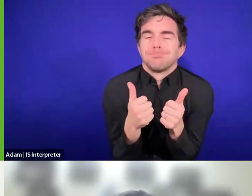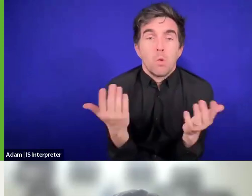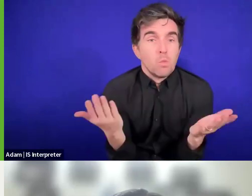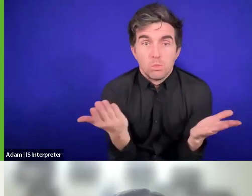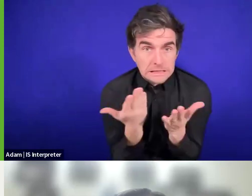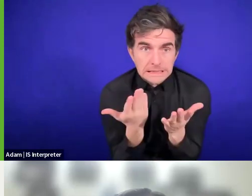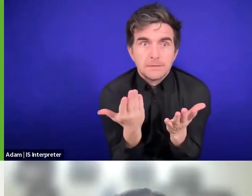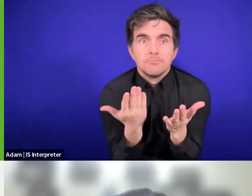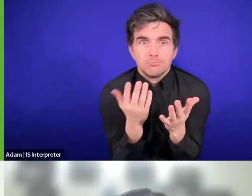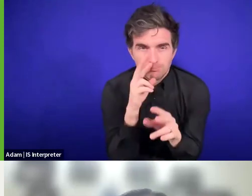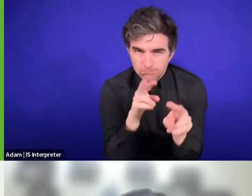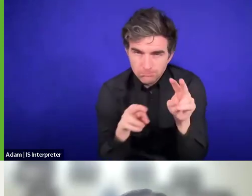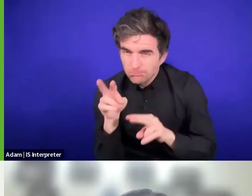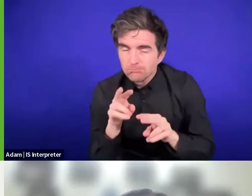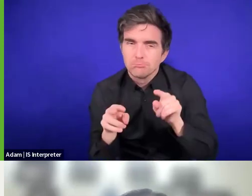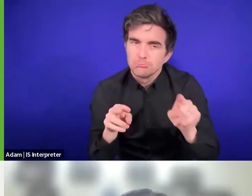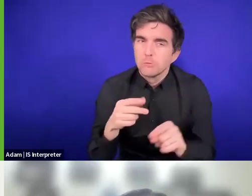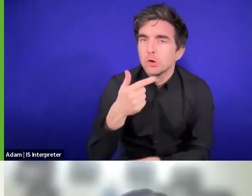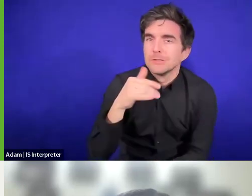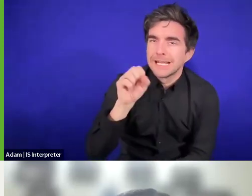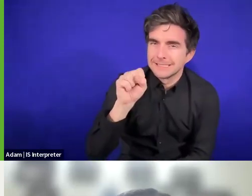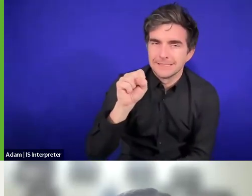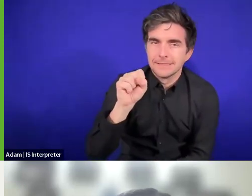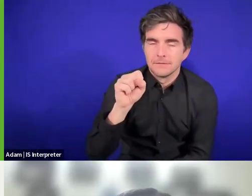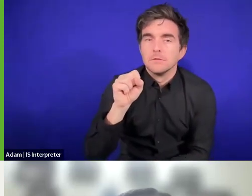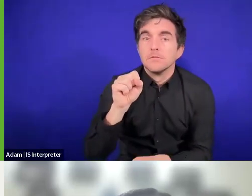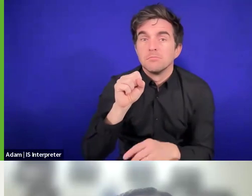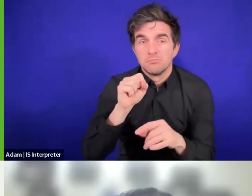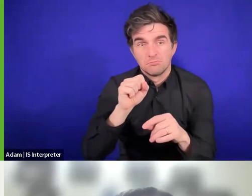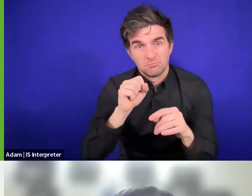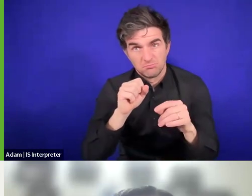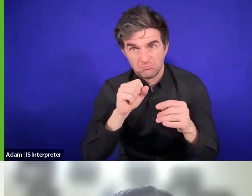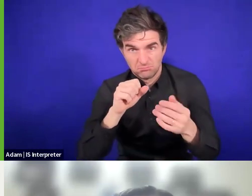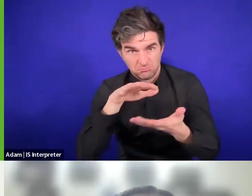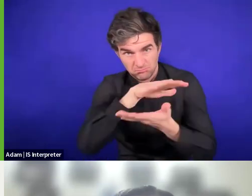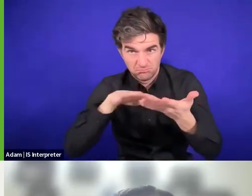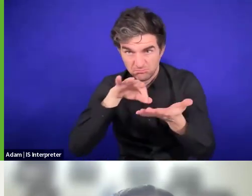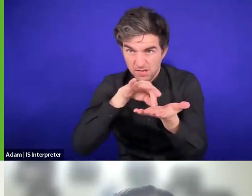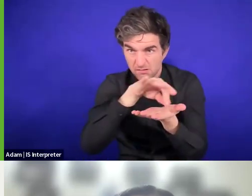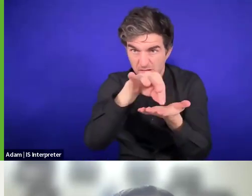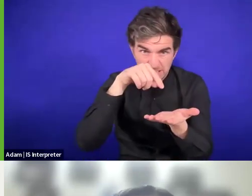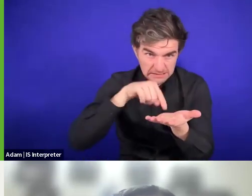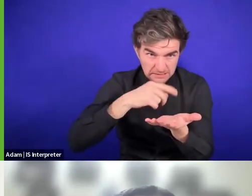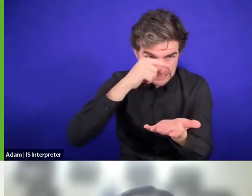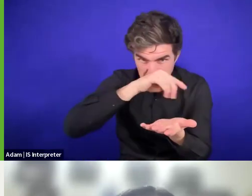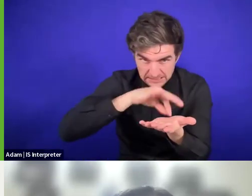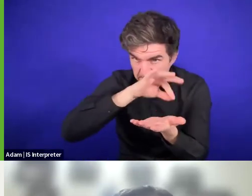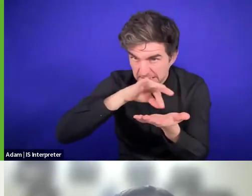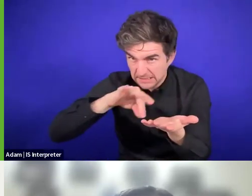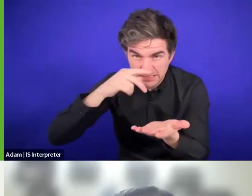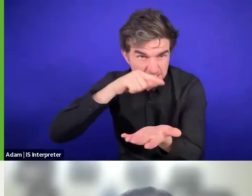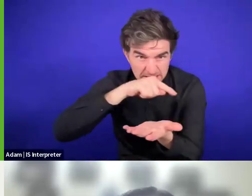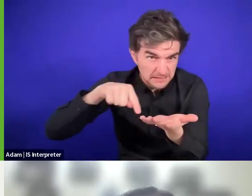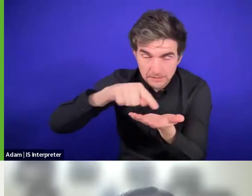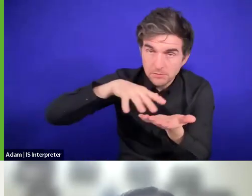geospatial information on top of it, and Narega also interestingly geotags every asset they create. So it's massive.